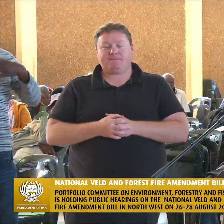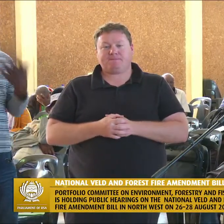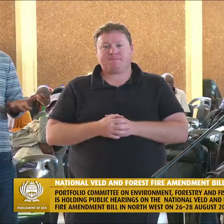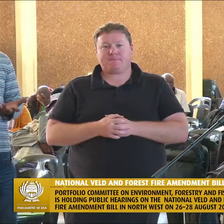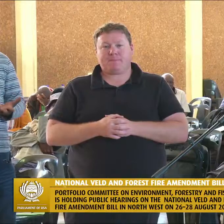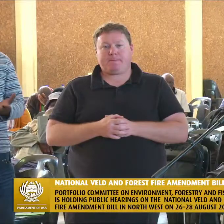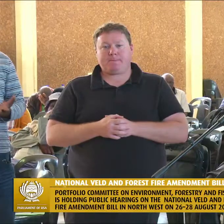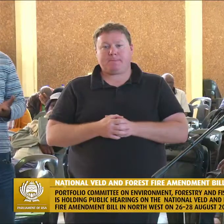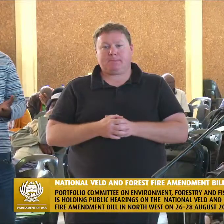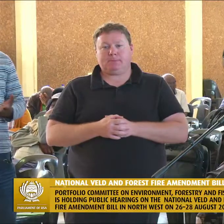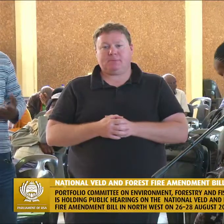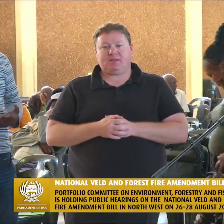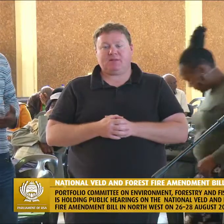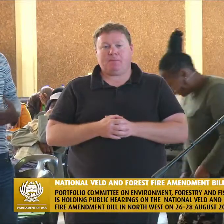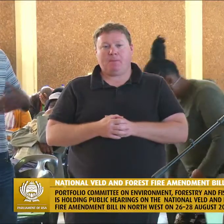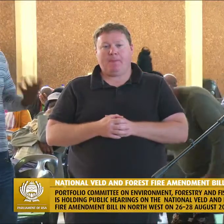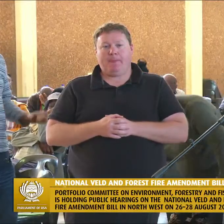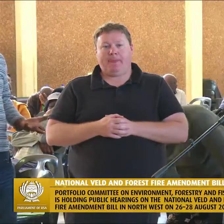foreign